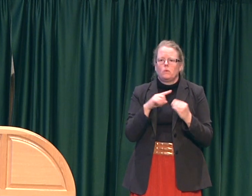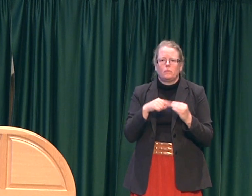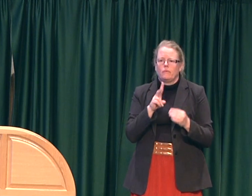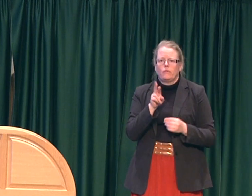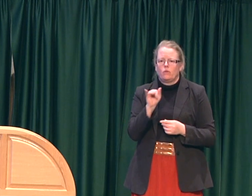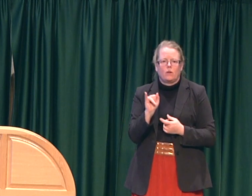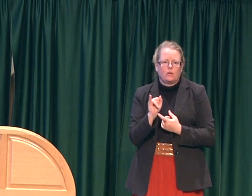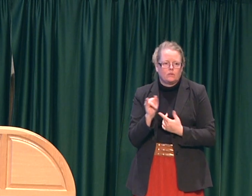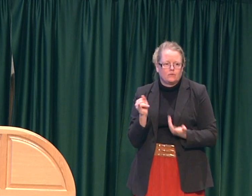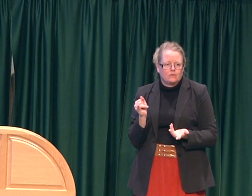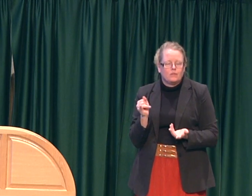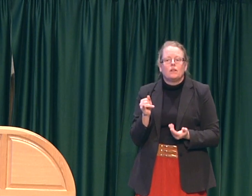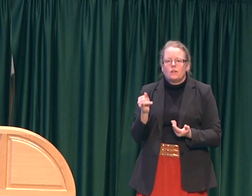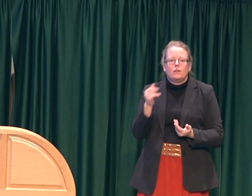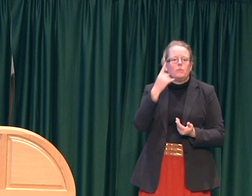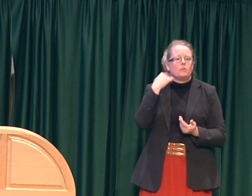together to collaborate about VRI.